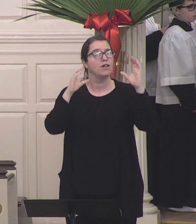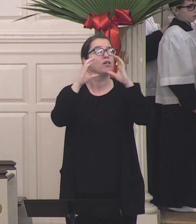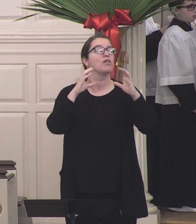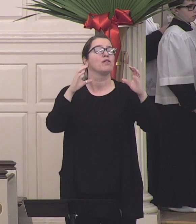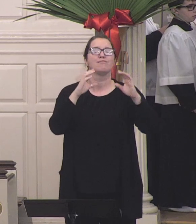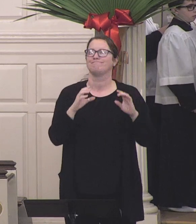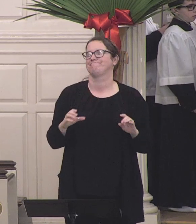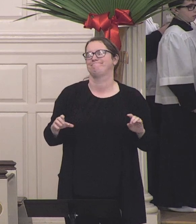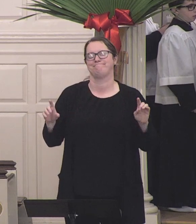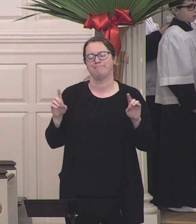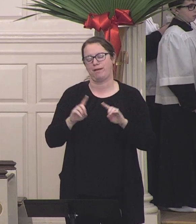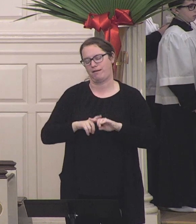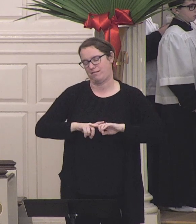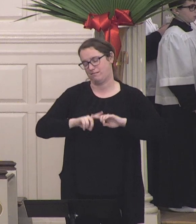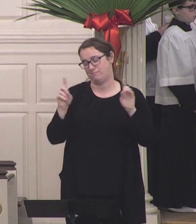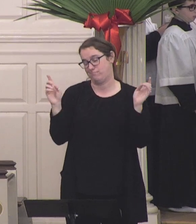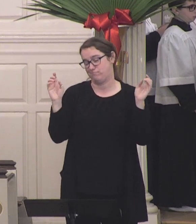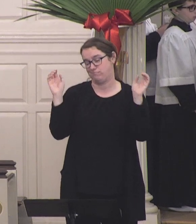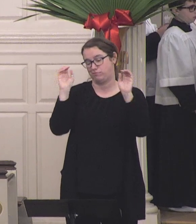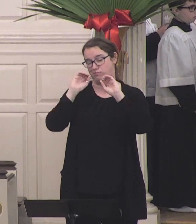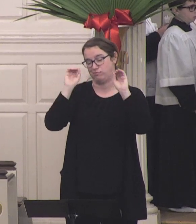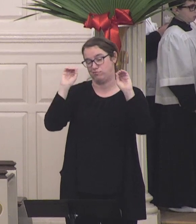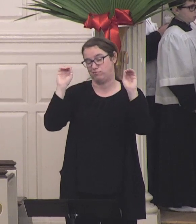but there was